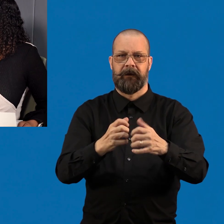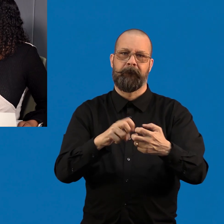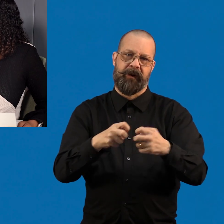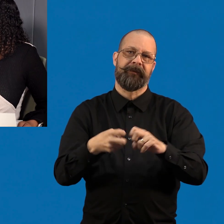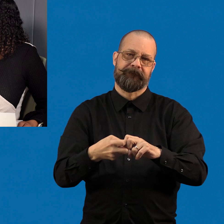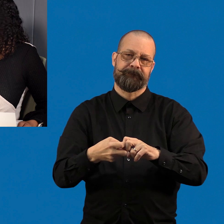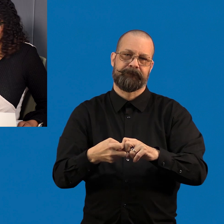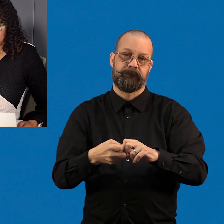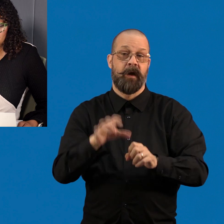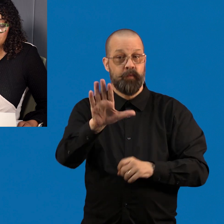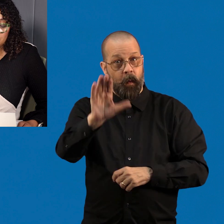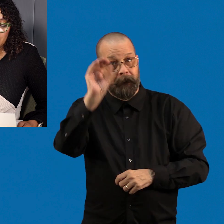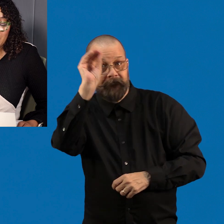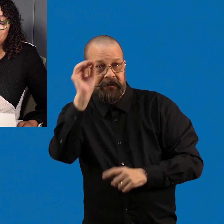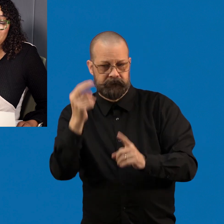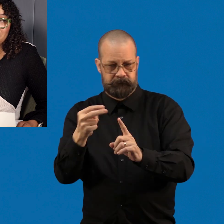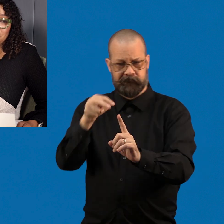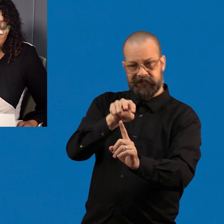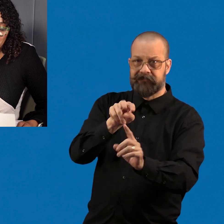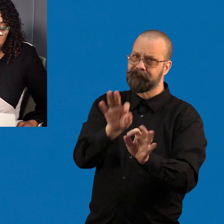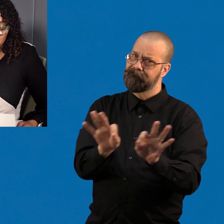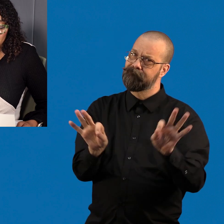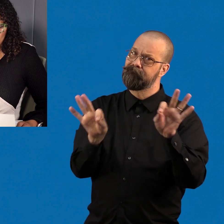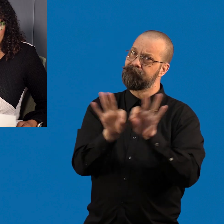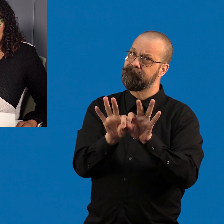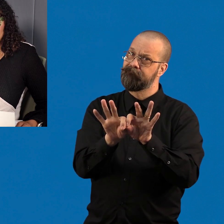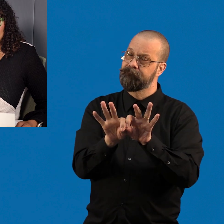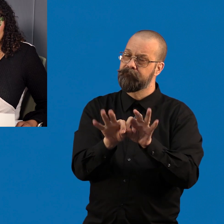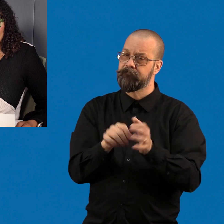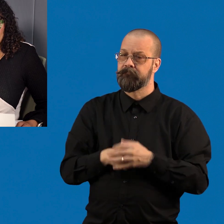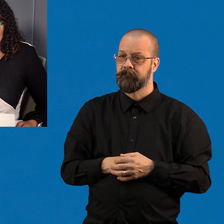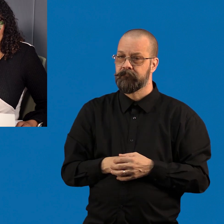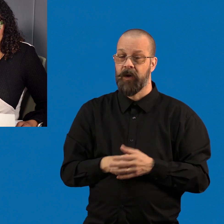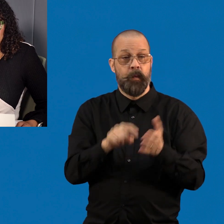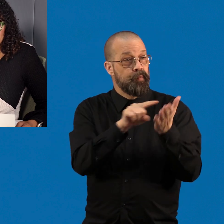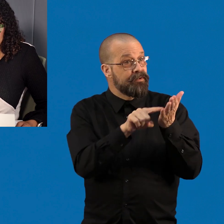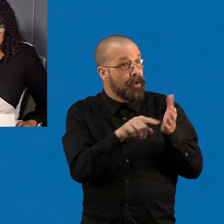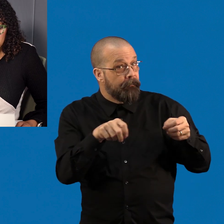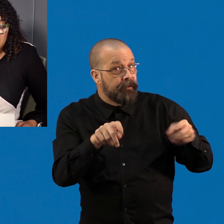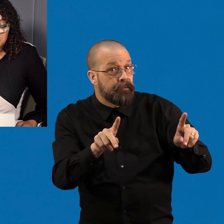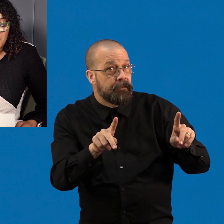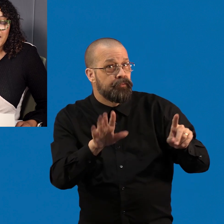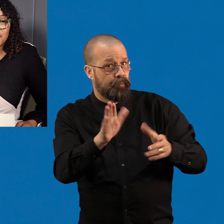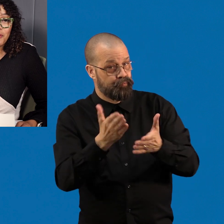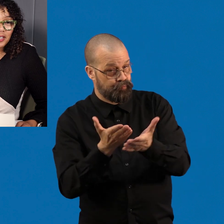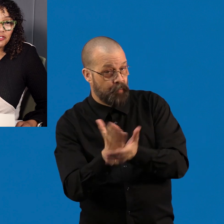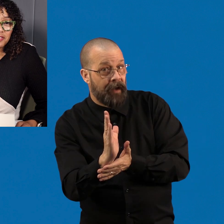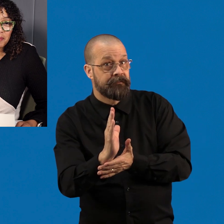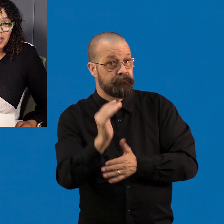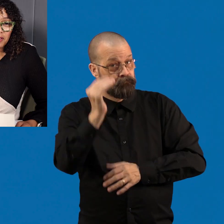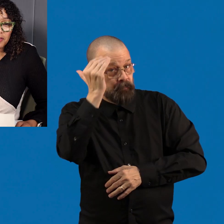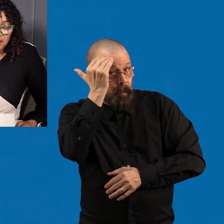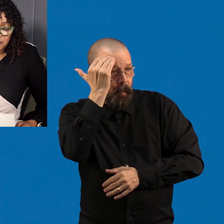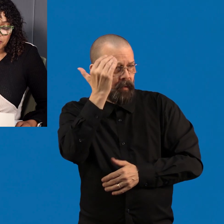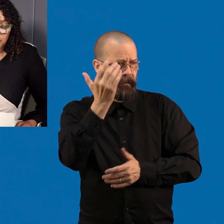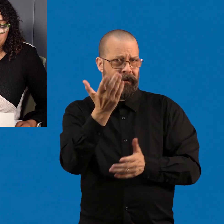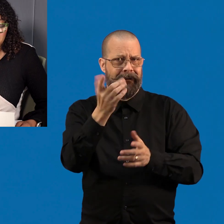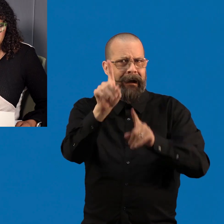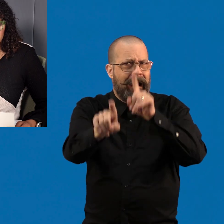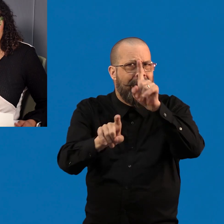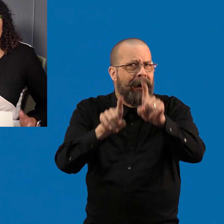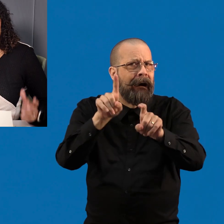your perspectives matter. And you have the right to know about research opportunities, to ask questions about